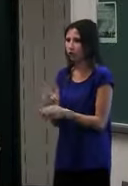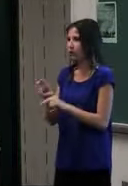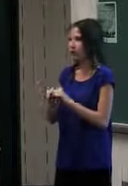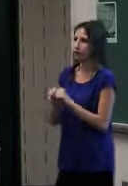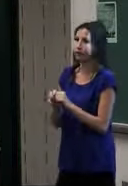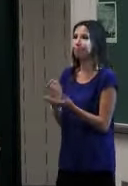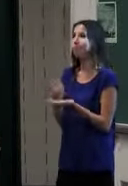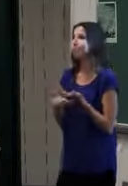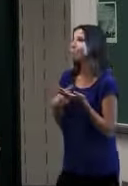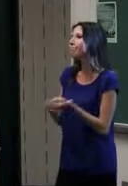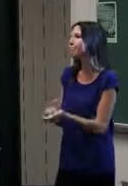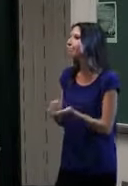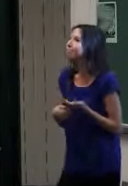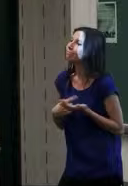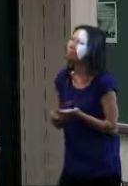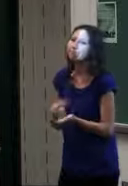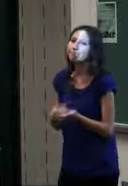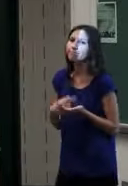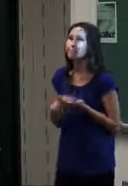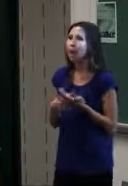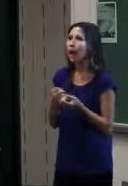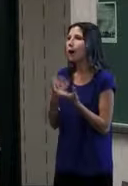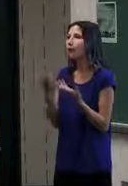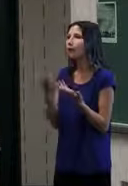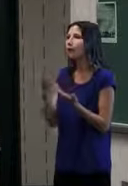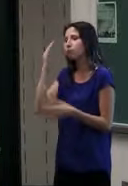again about like general knowledge